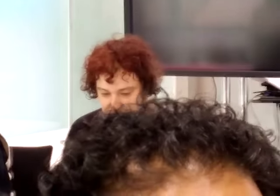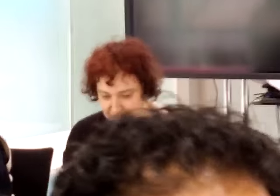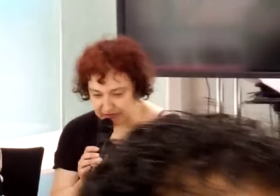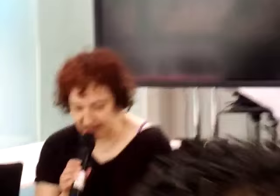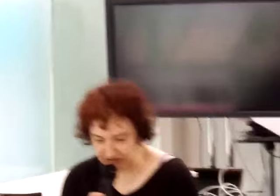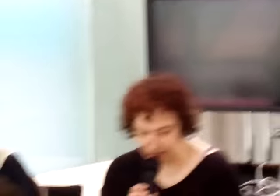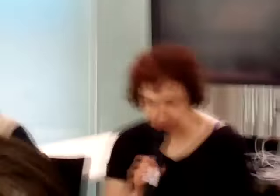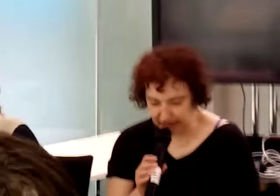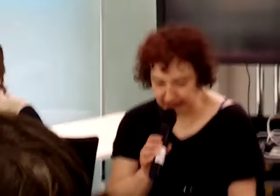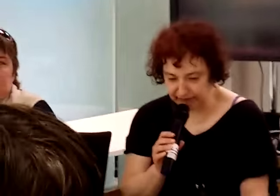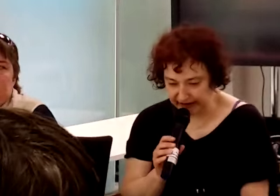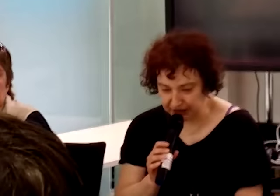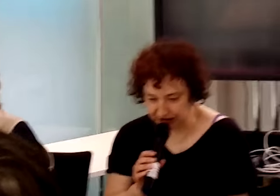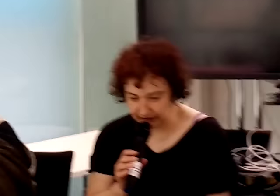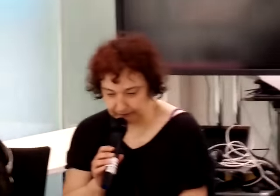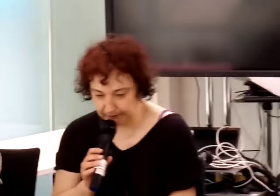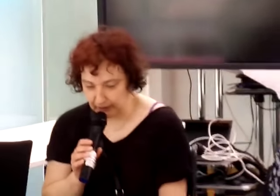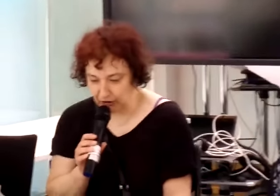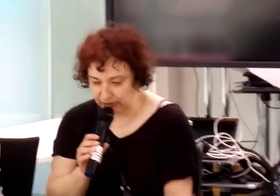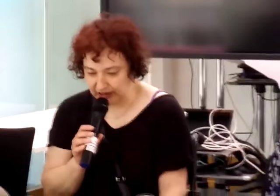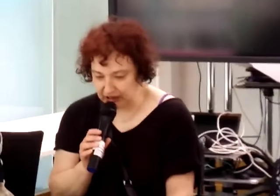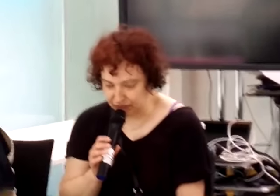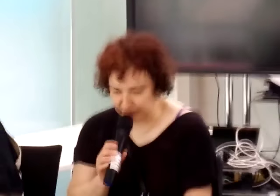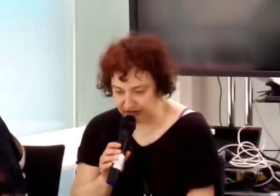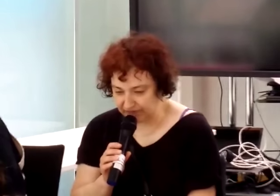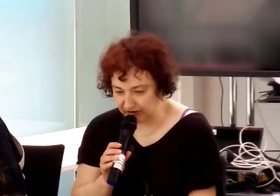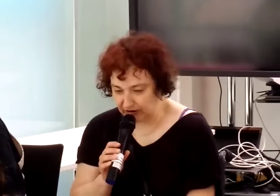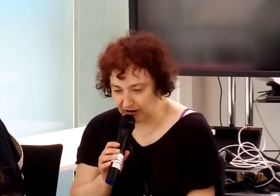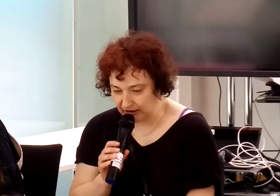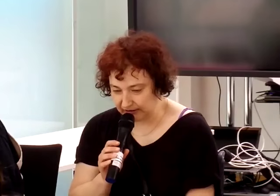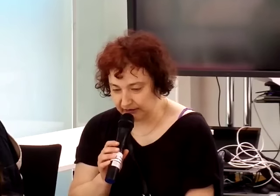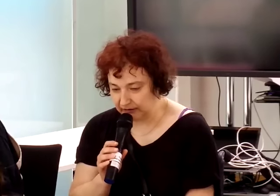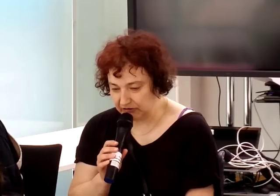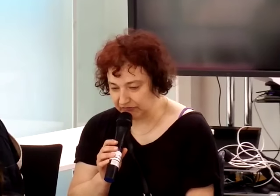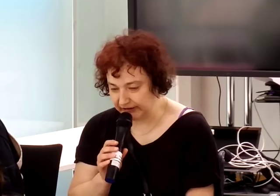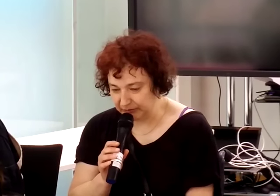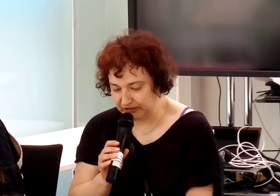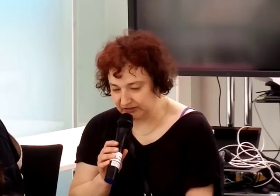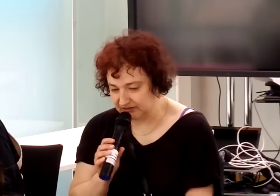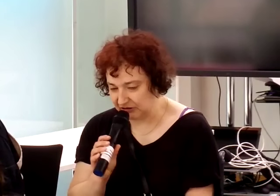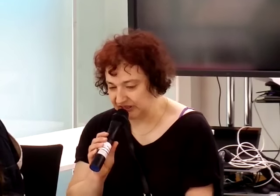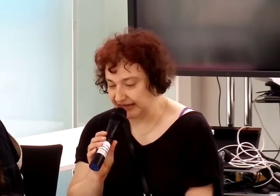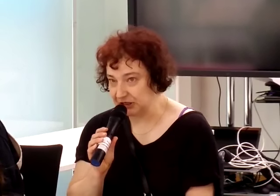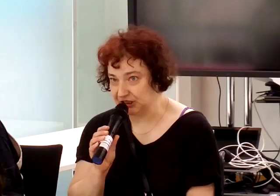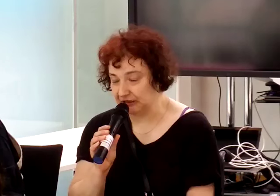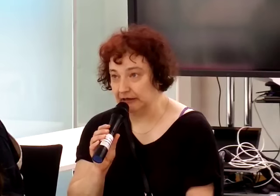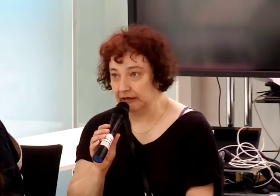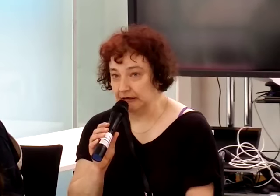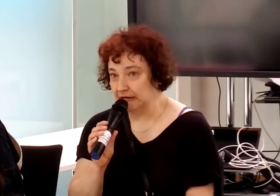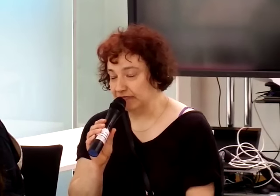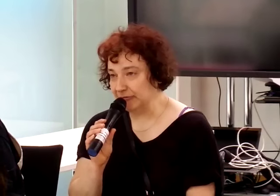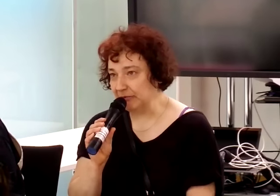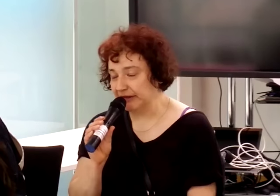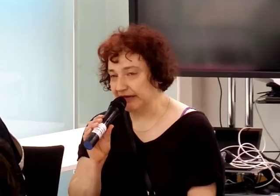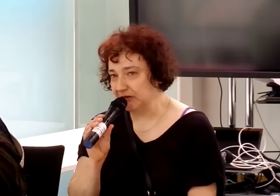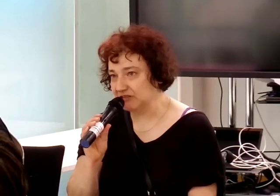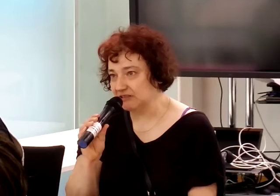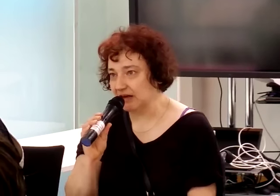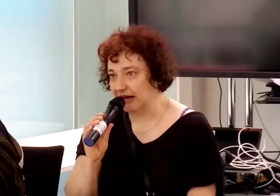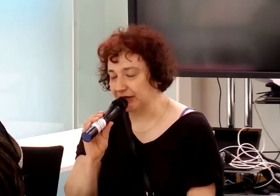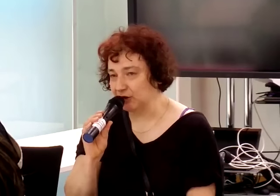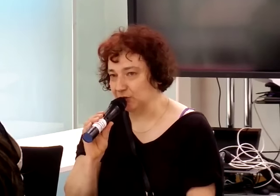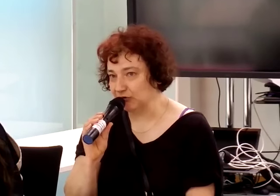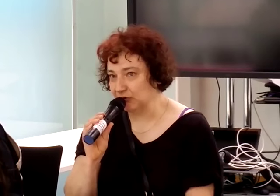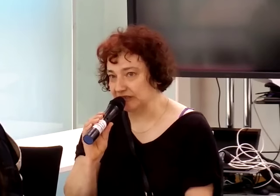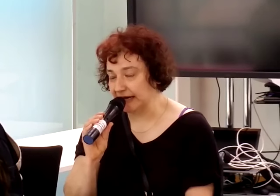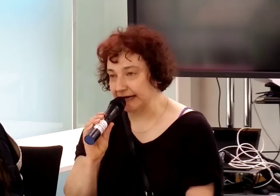years after the 2003 invasion, we heard from Zafar Khan, of the Limbless Association. Remember, he